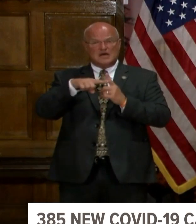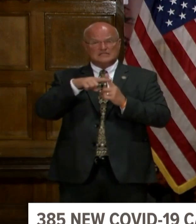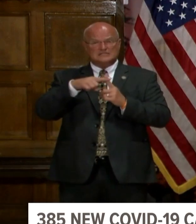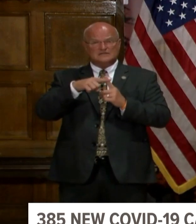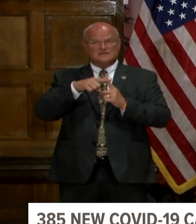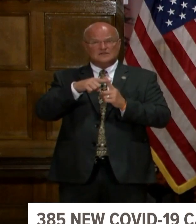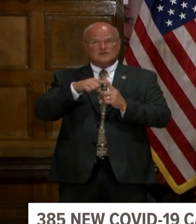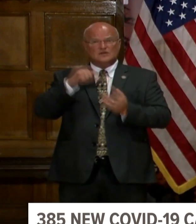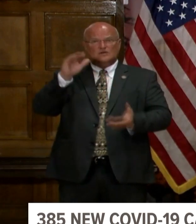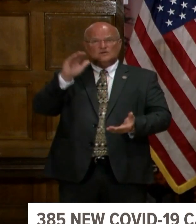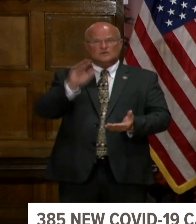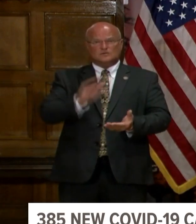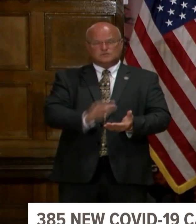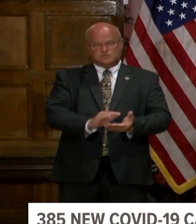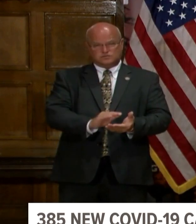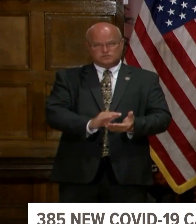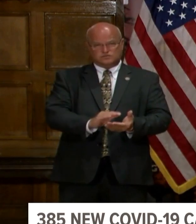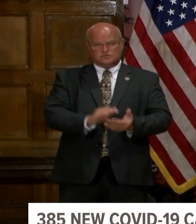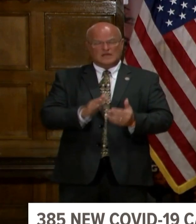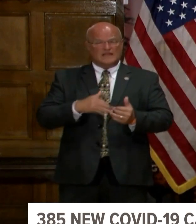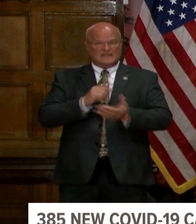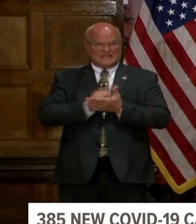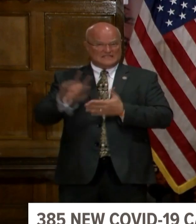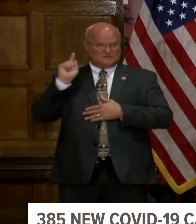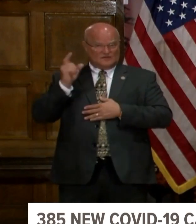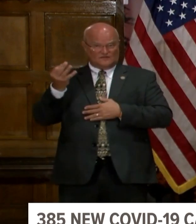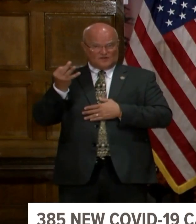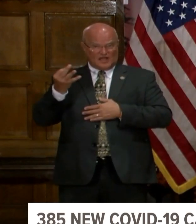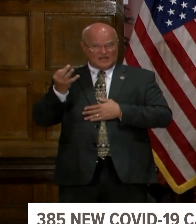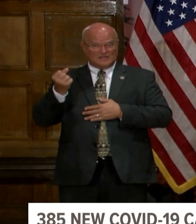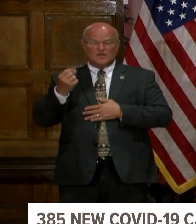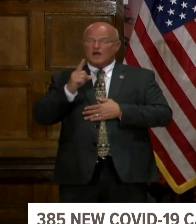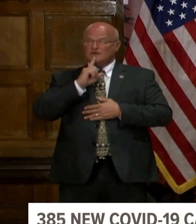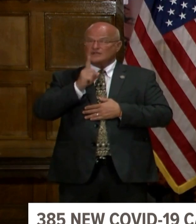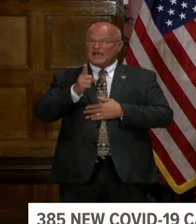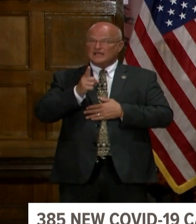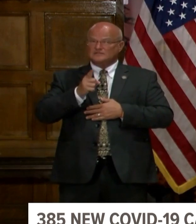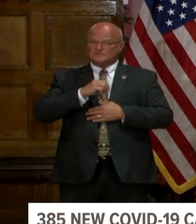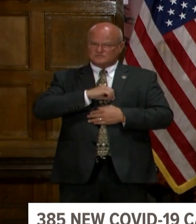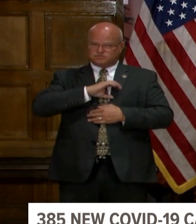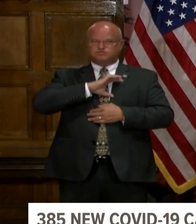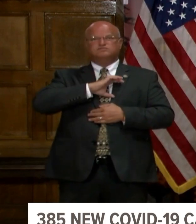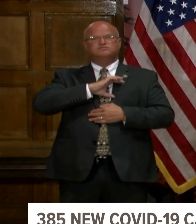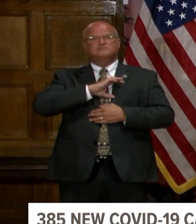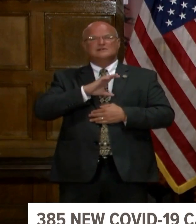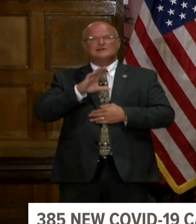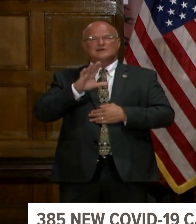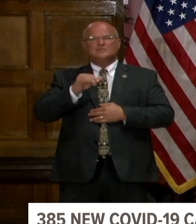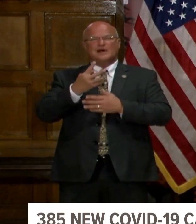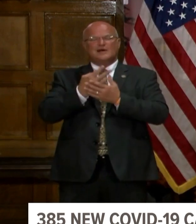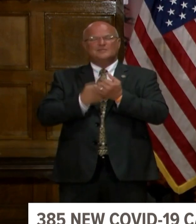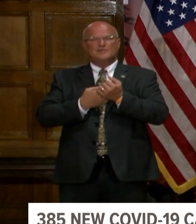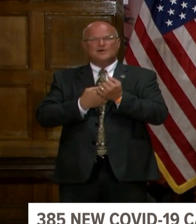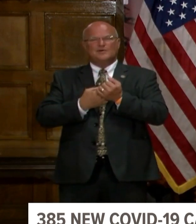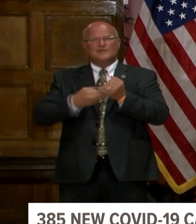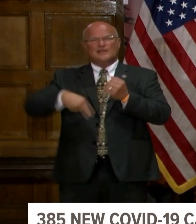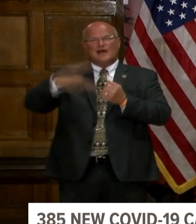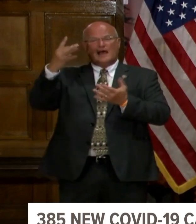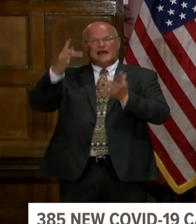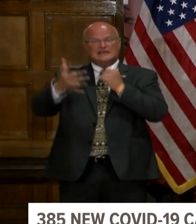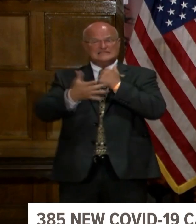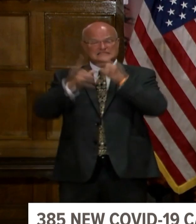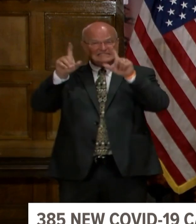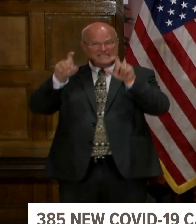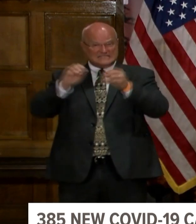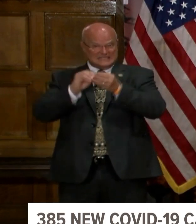positives remained much lower than, of course, last Friday. And so I was actually encouraged by both the high testing